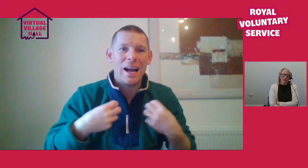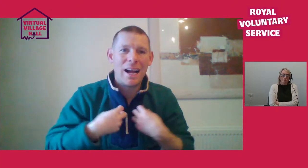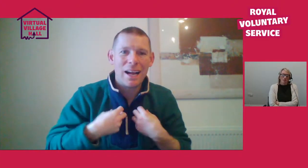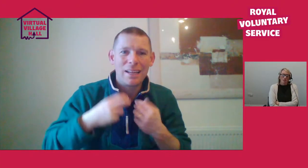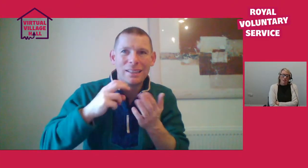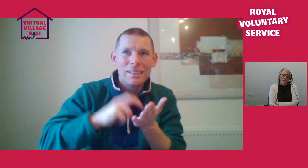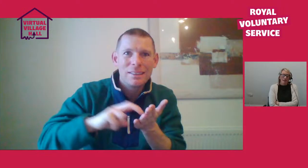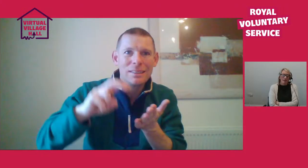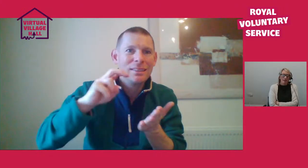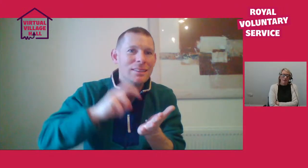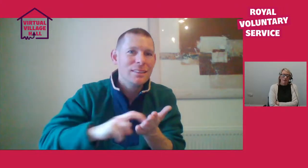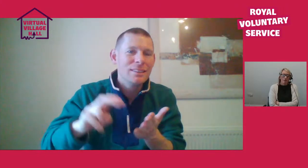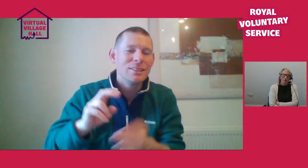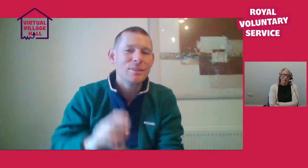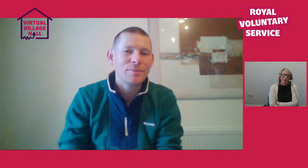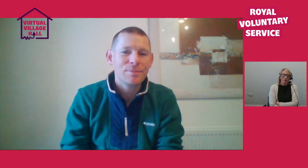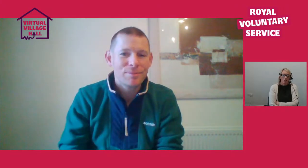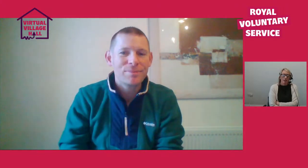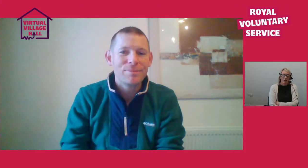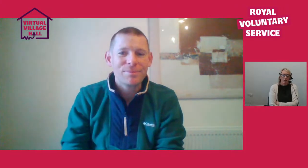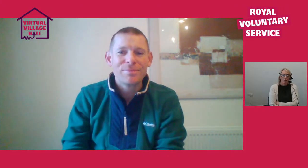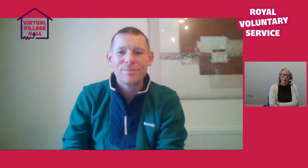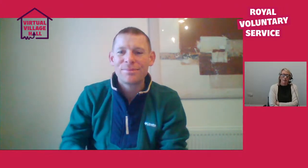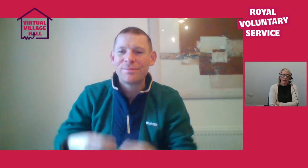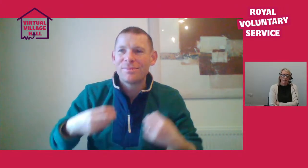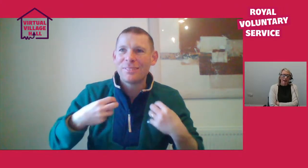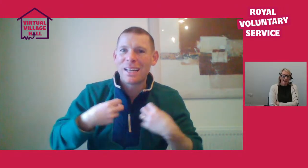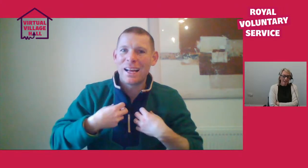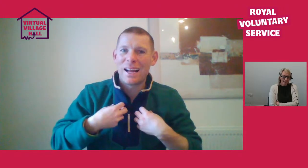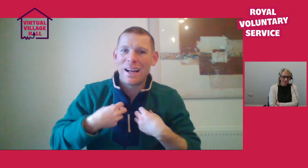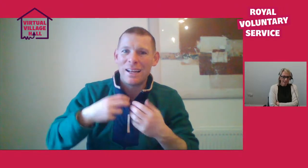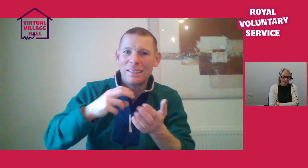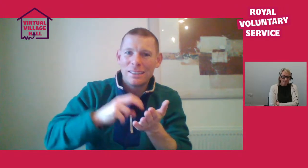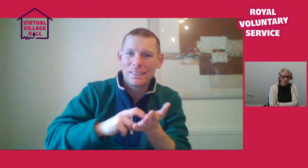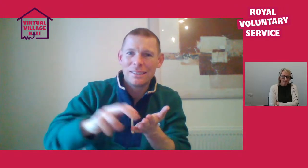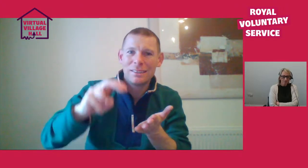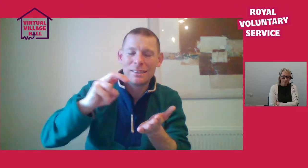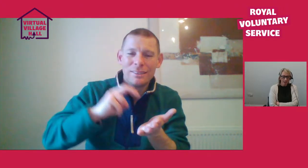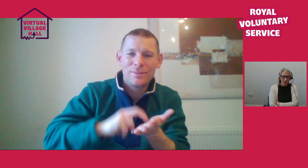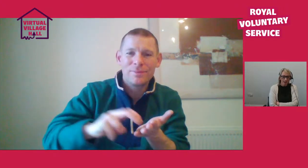What else does she love? She loves hiking.